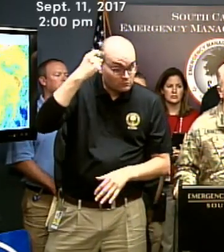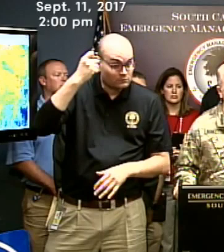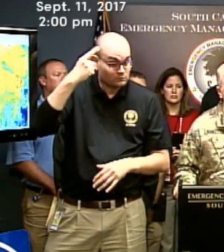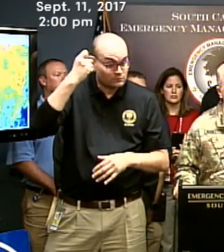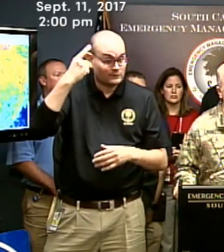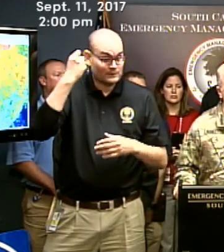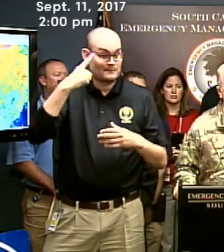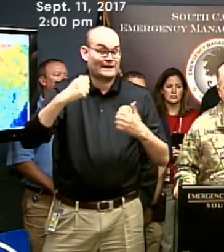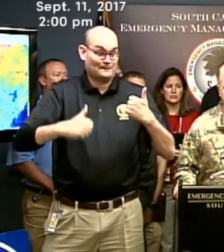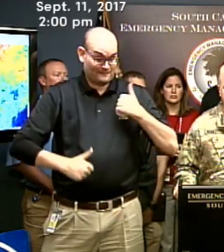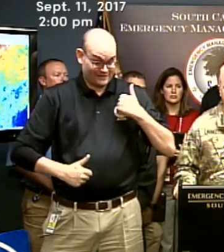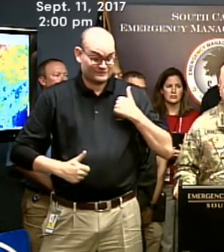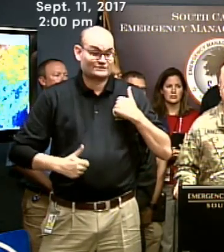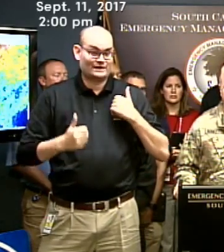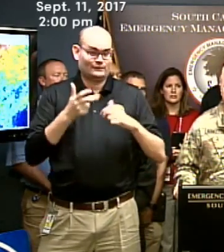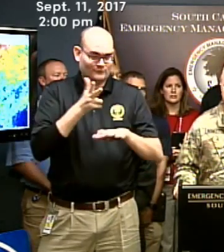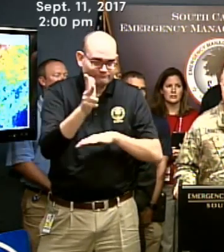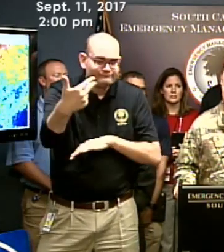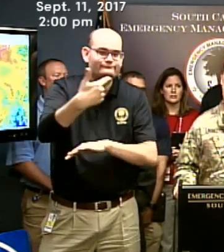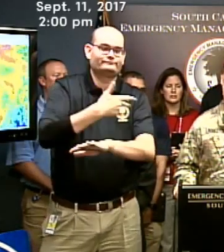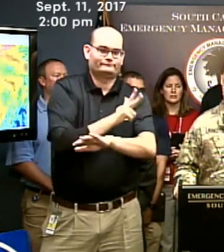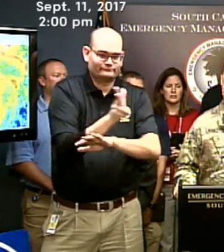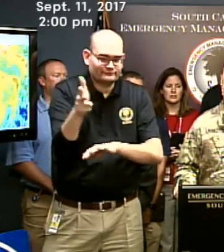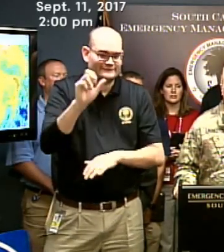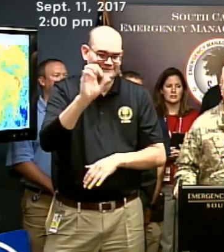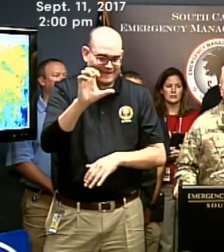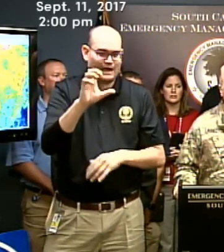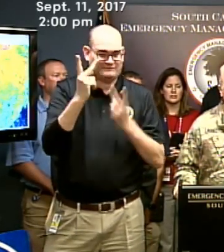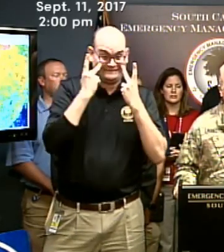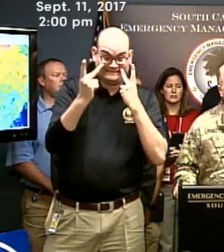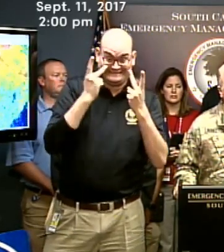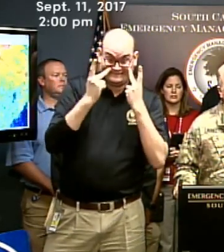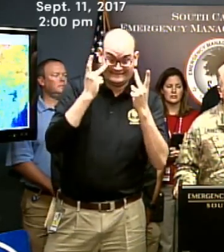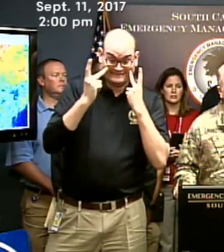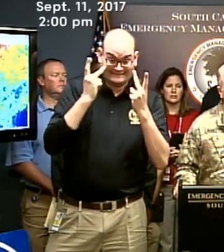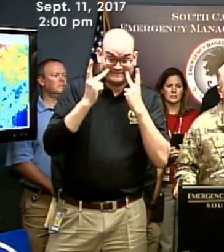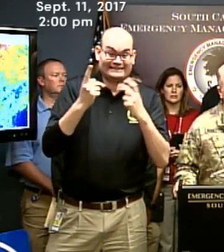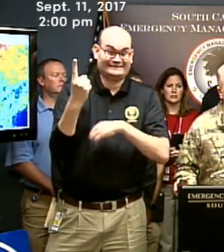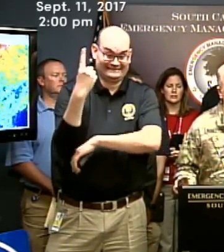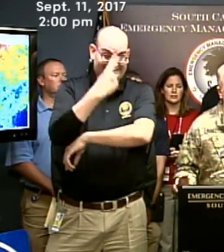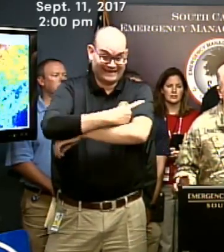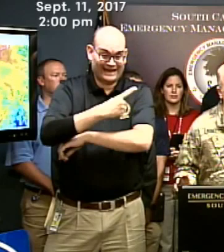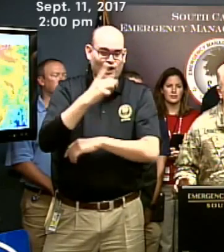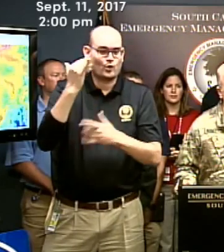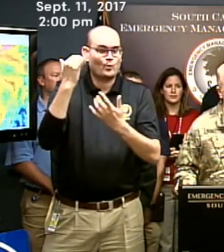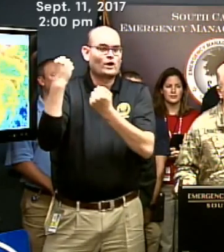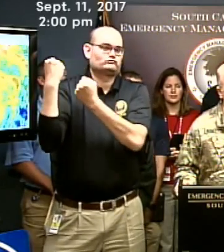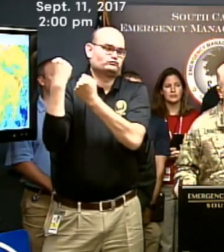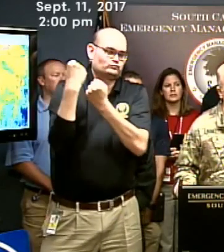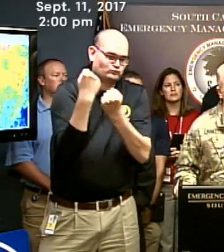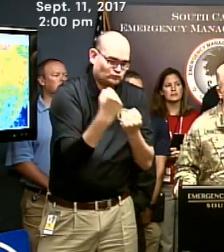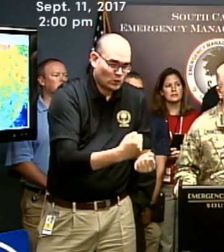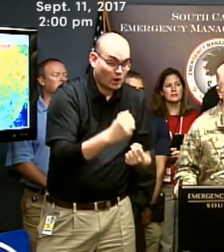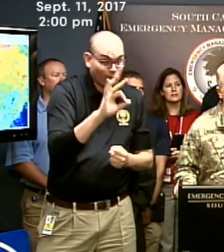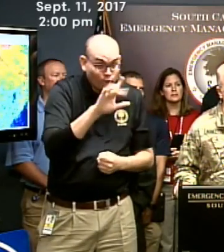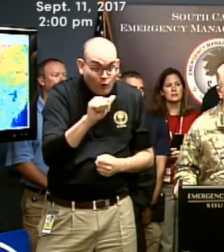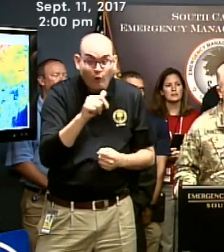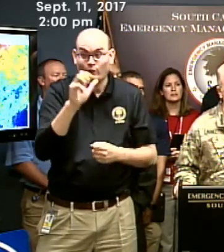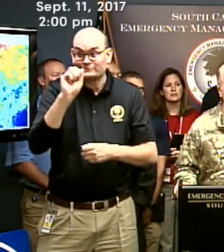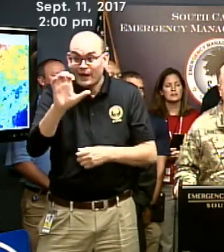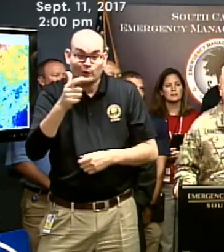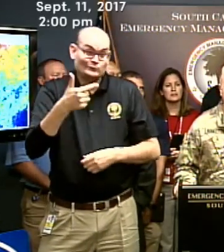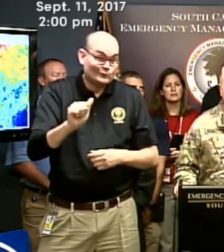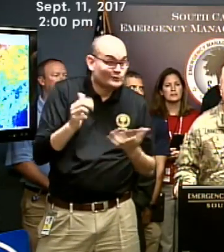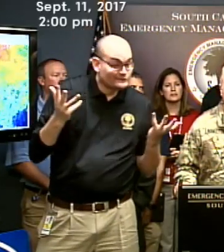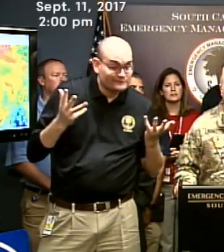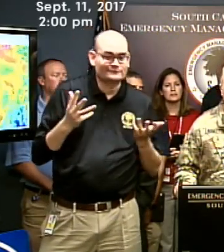military movements through South Carolina throughout the day. So if you would have patience with those military units moving